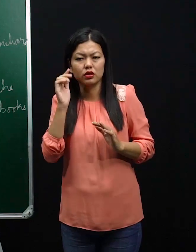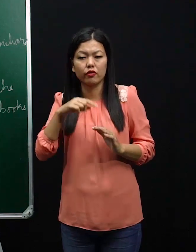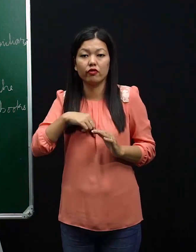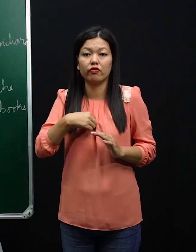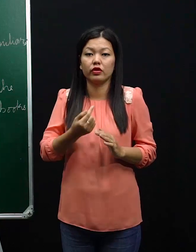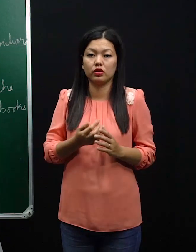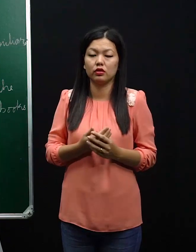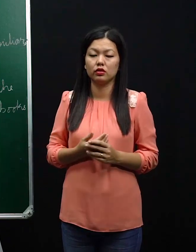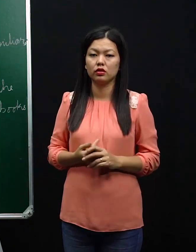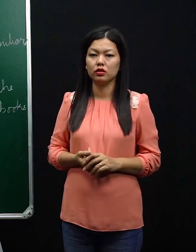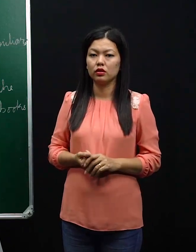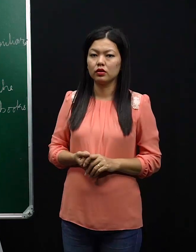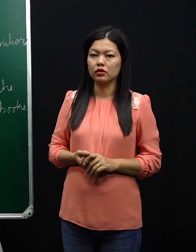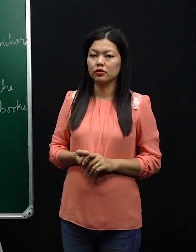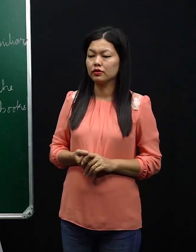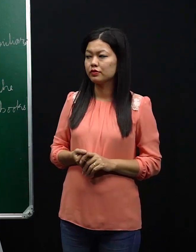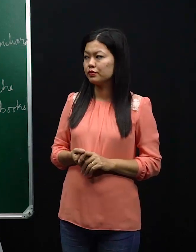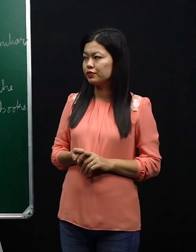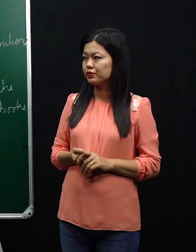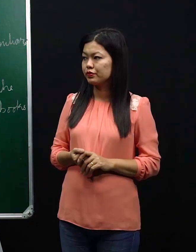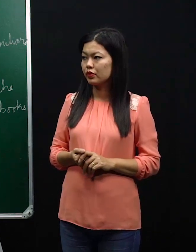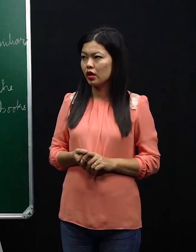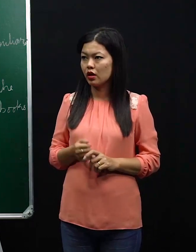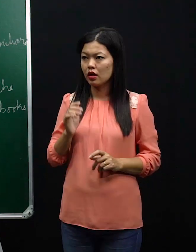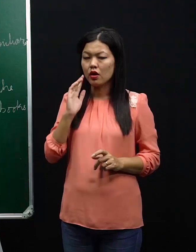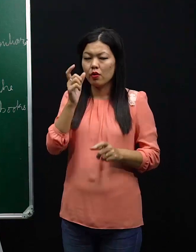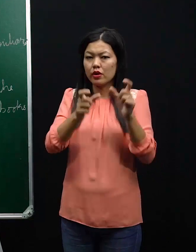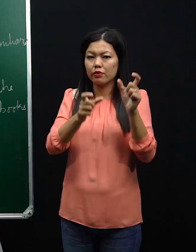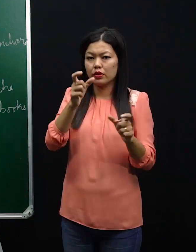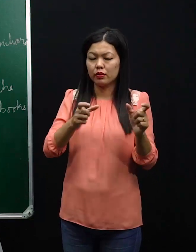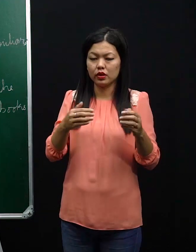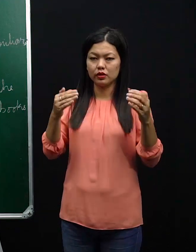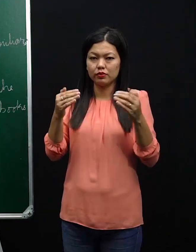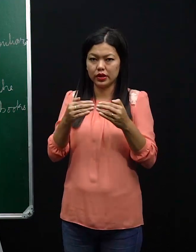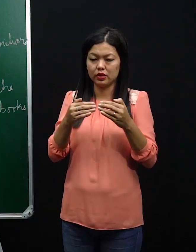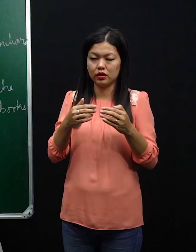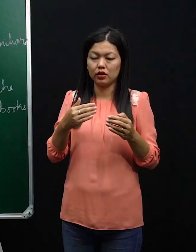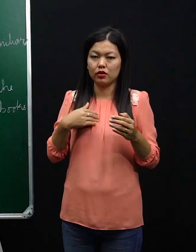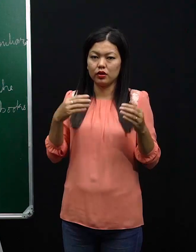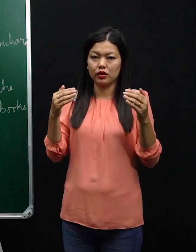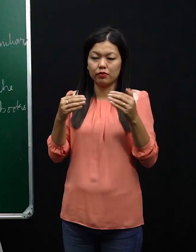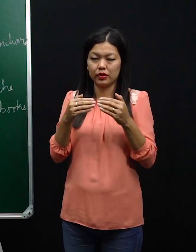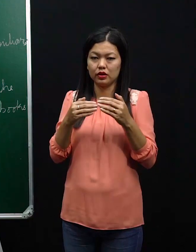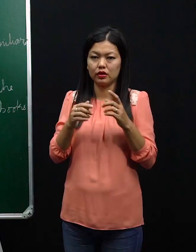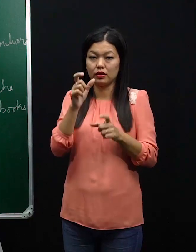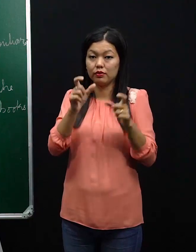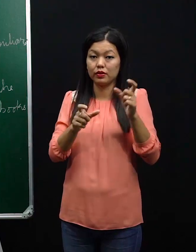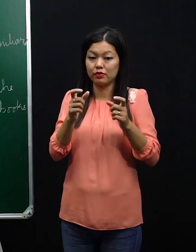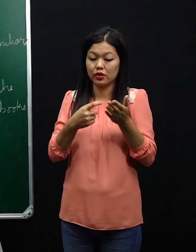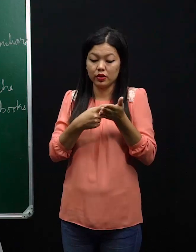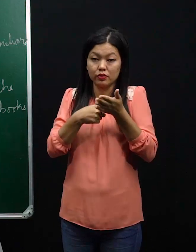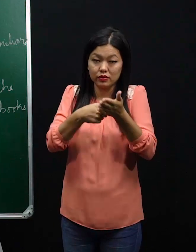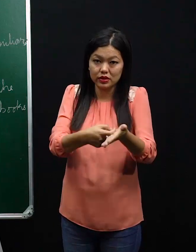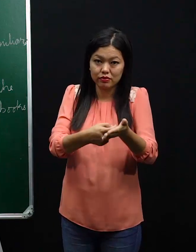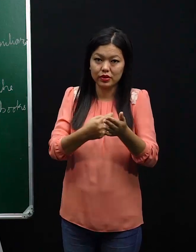any artificiality. We know when someone comes to us with respect, we also try to change that tone. You might have experienced this a lot of